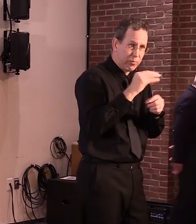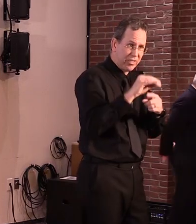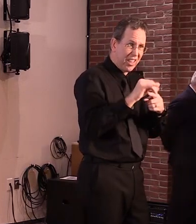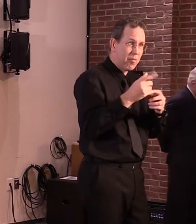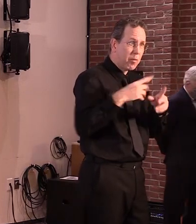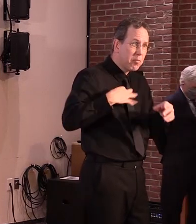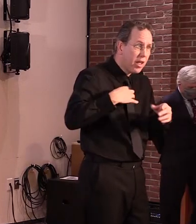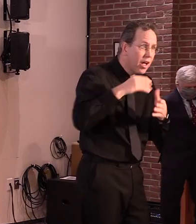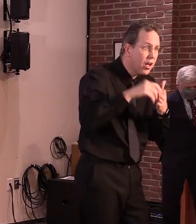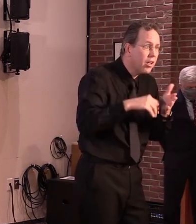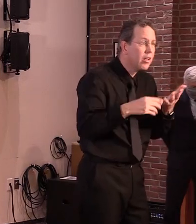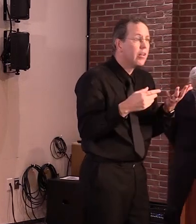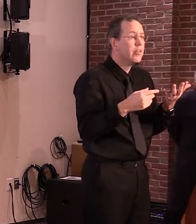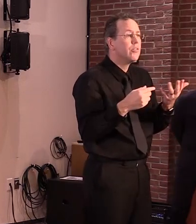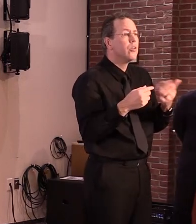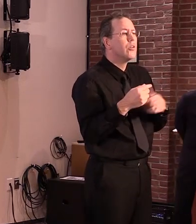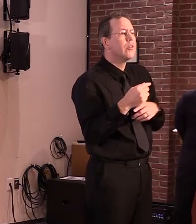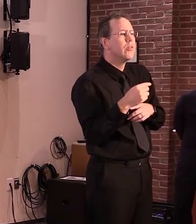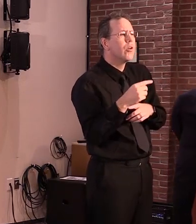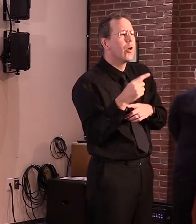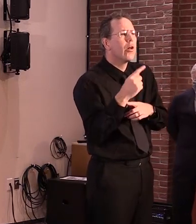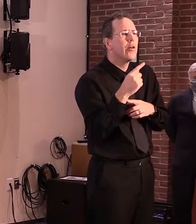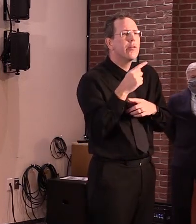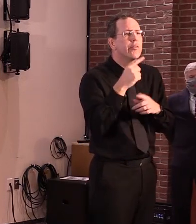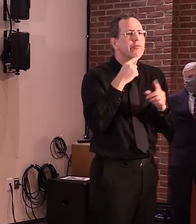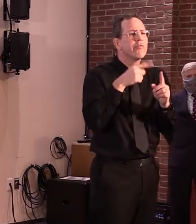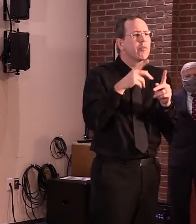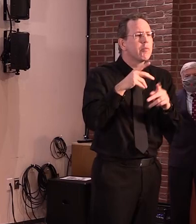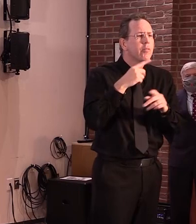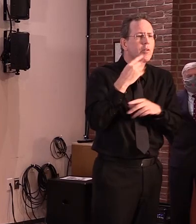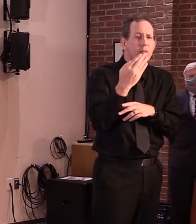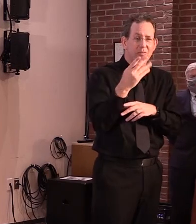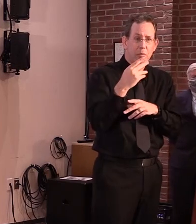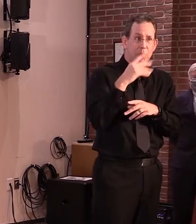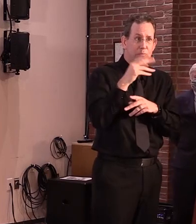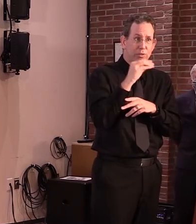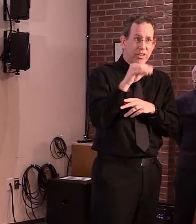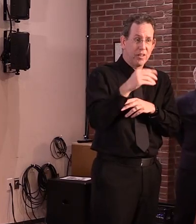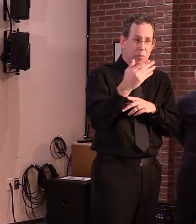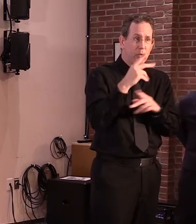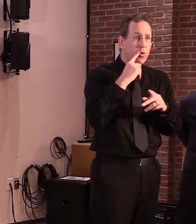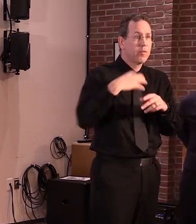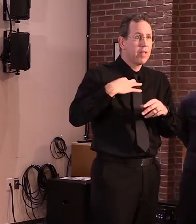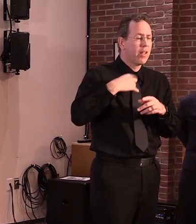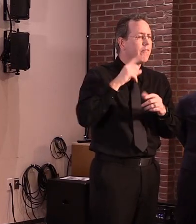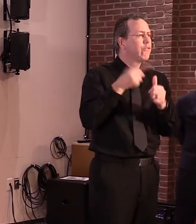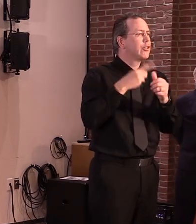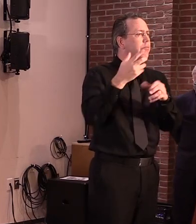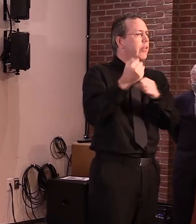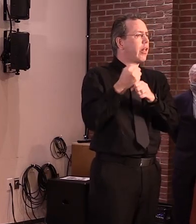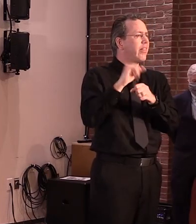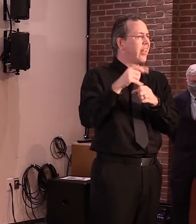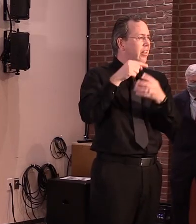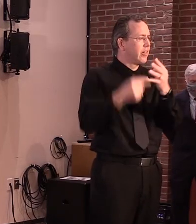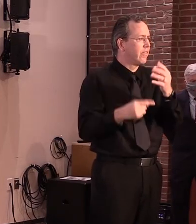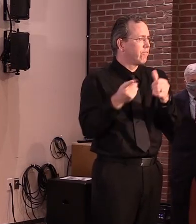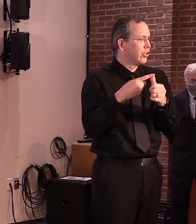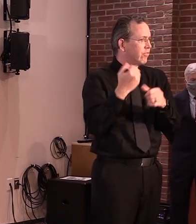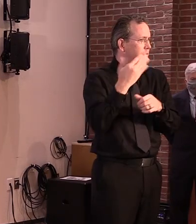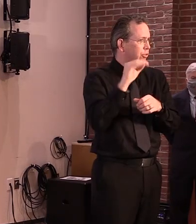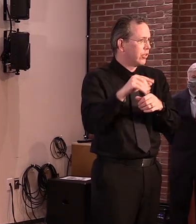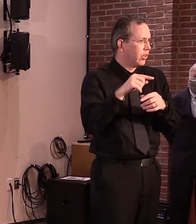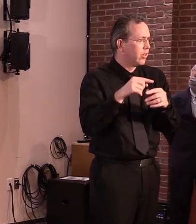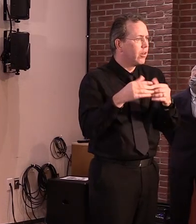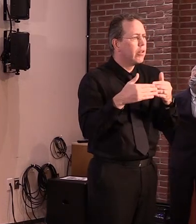specifically initial claims coming in and filing claims, but as mentioned, it's not always up to date to the date